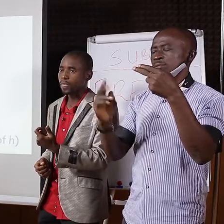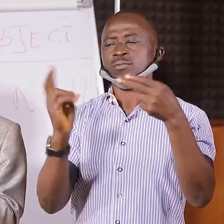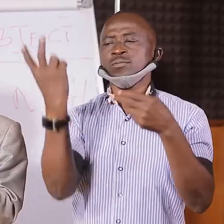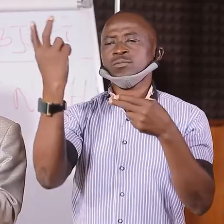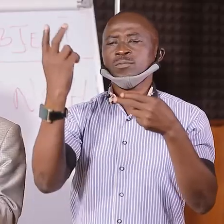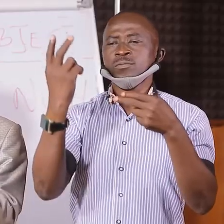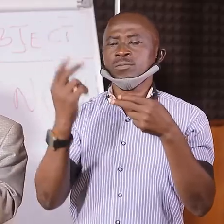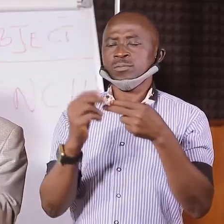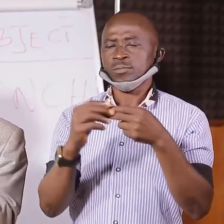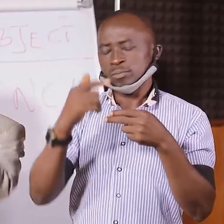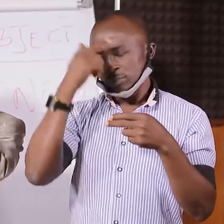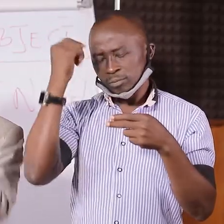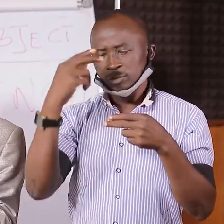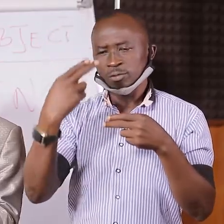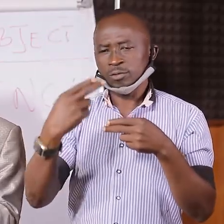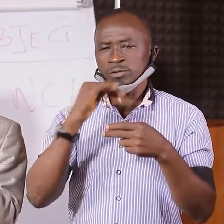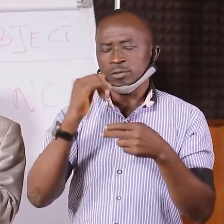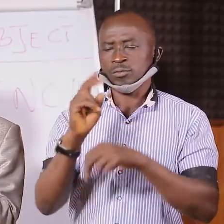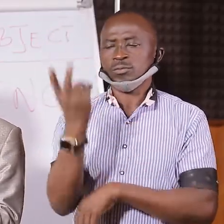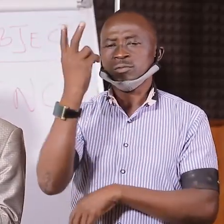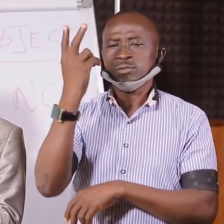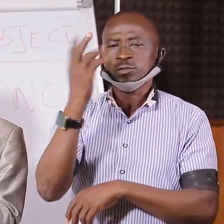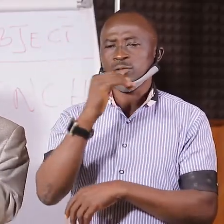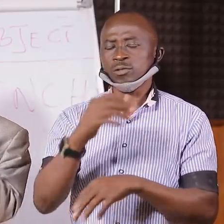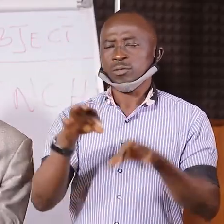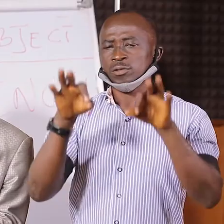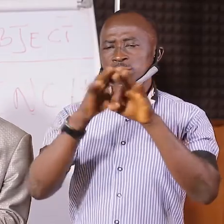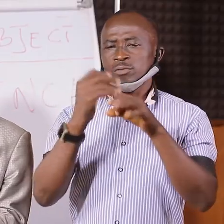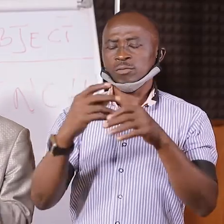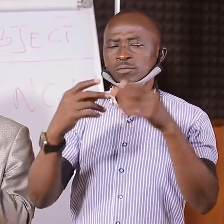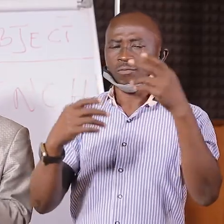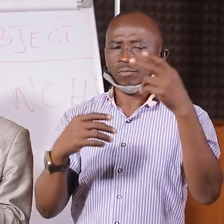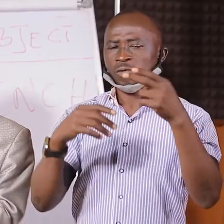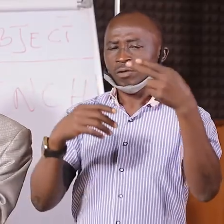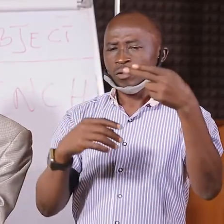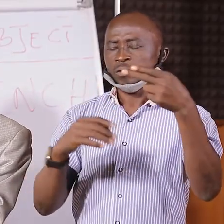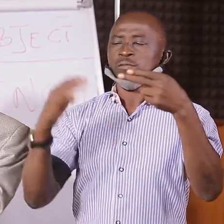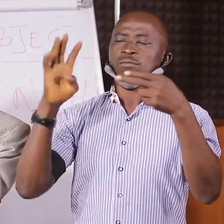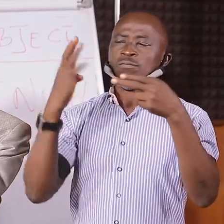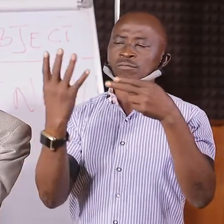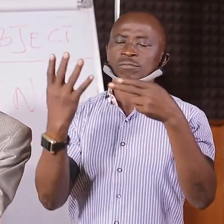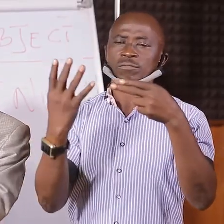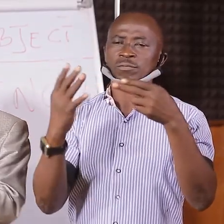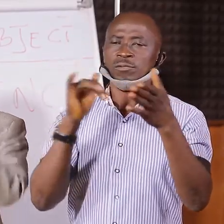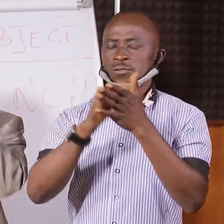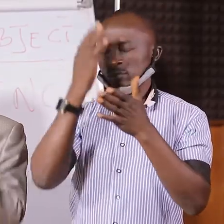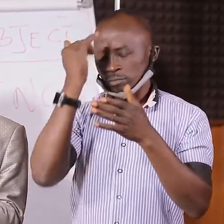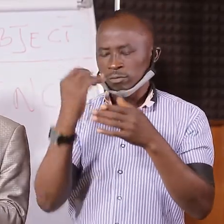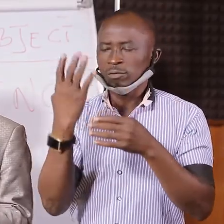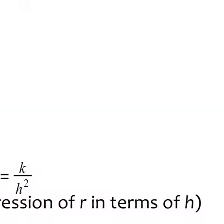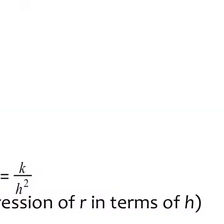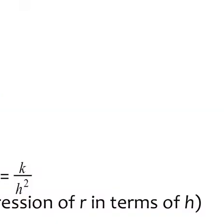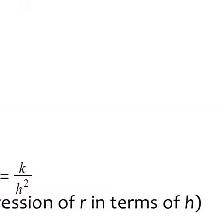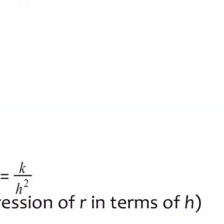2, because h is squared, and the value of h is 4. That is the reason why 4 has a